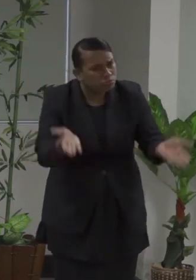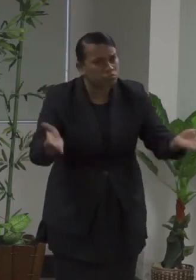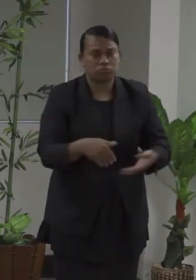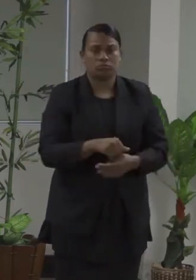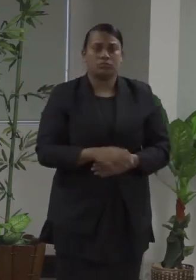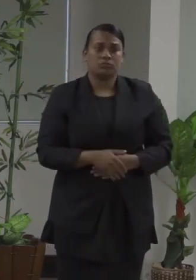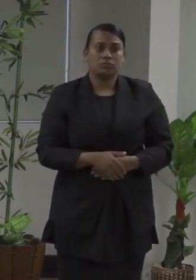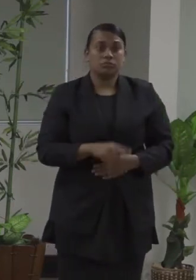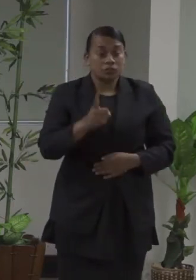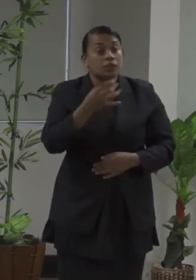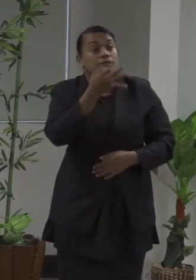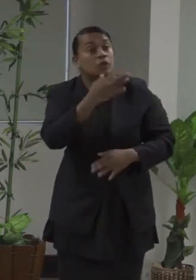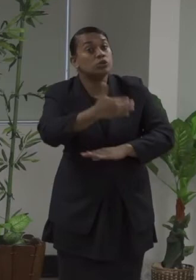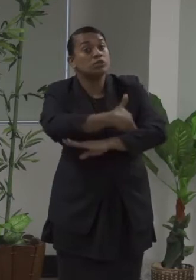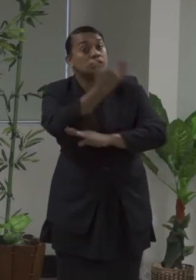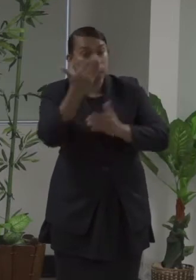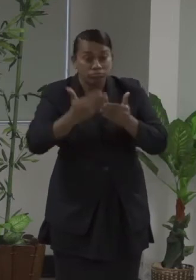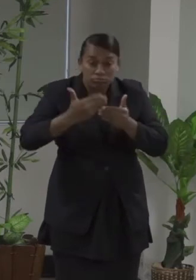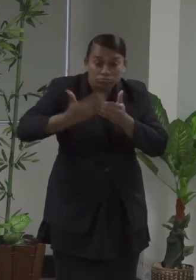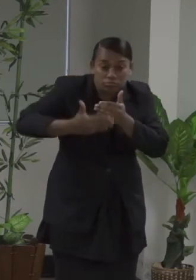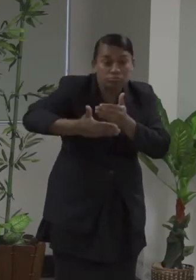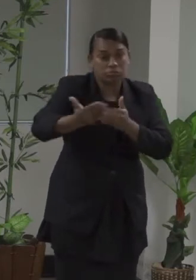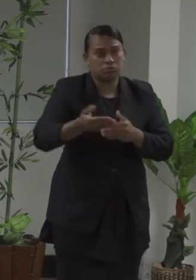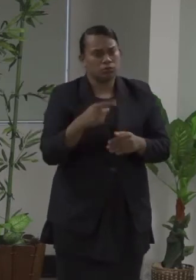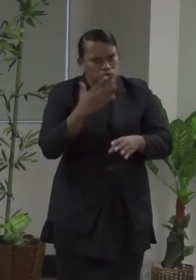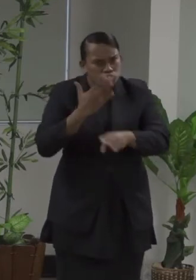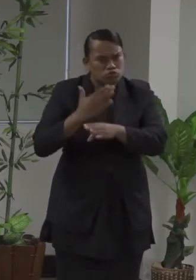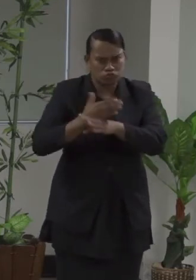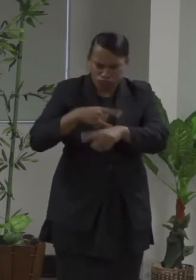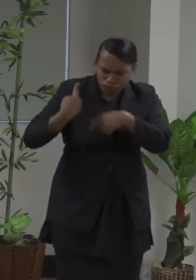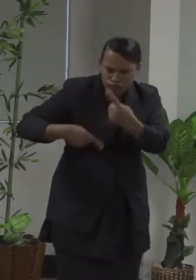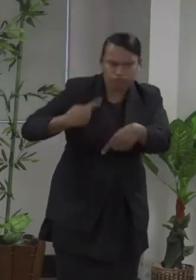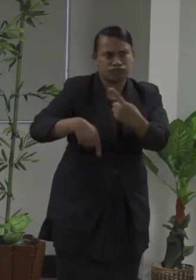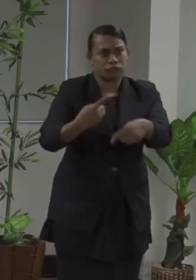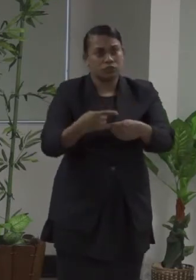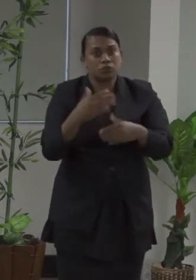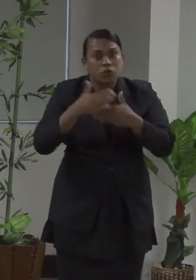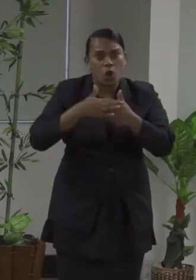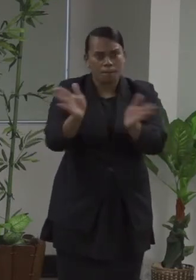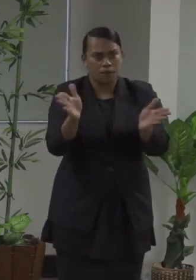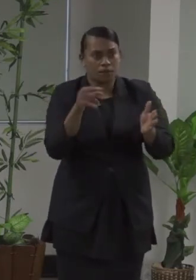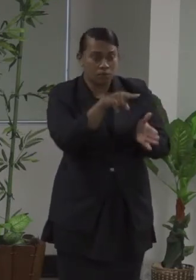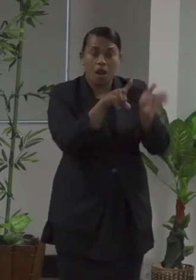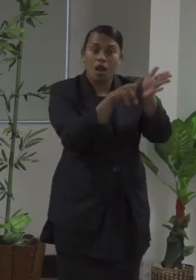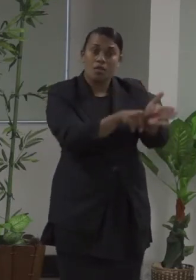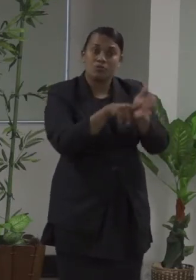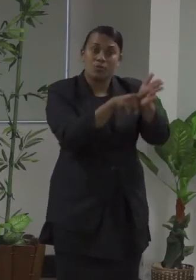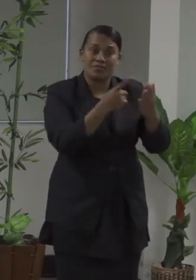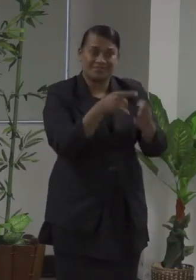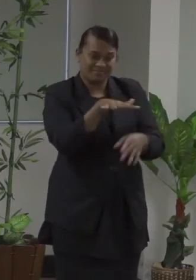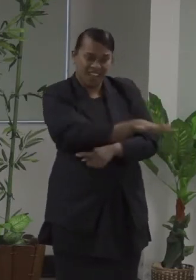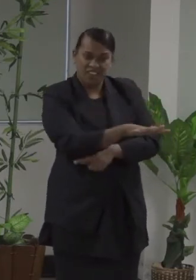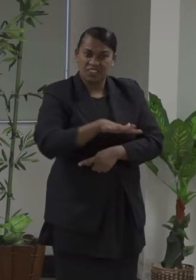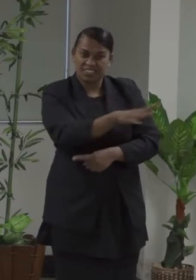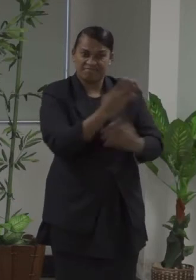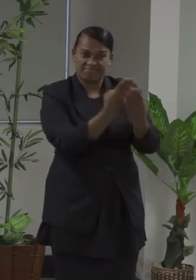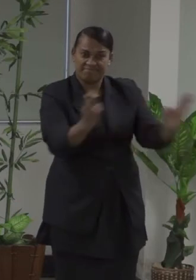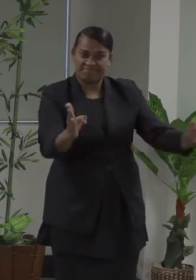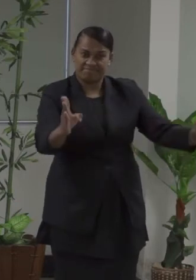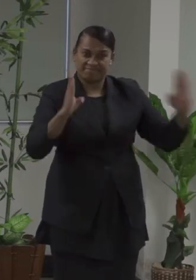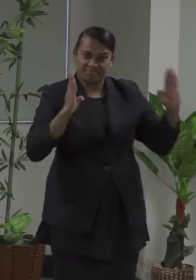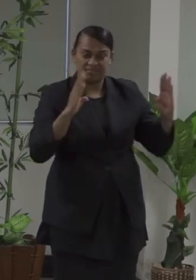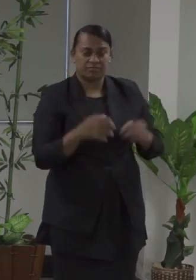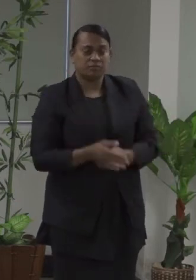days, as we work towards opening up the border in Lautoka, there'll be increased